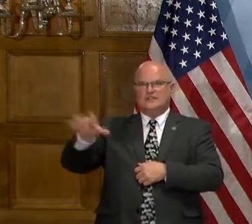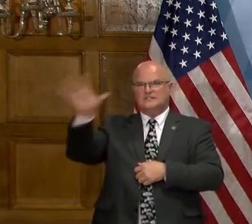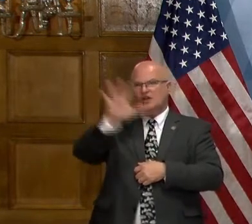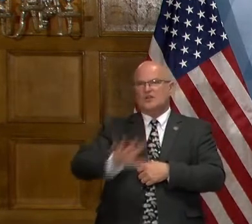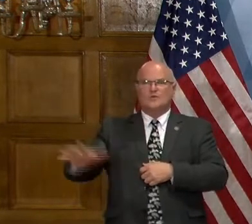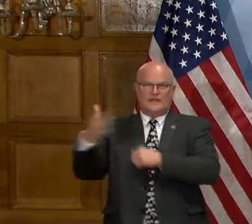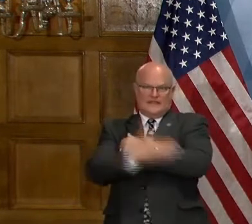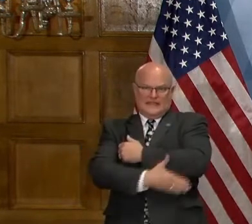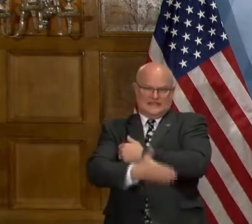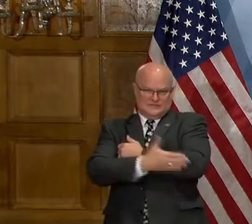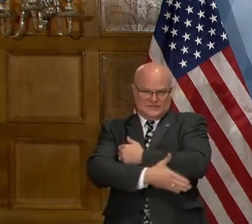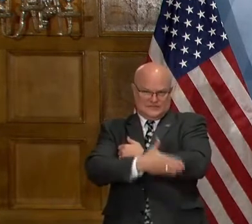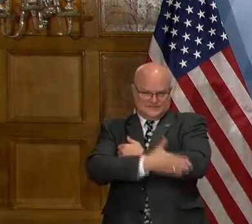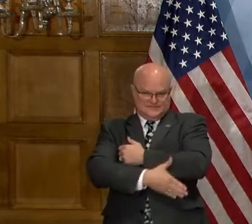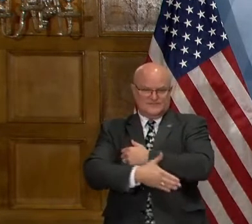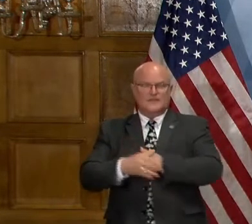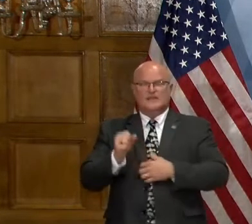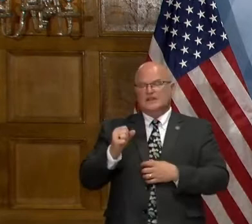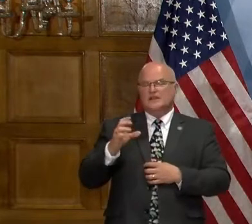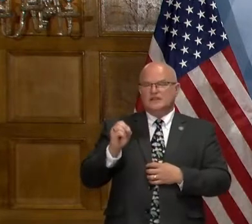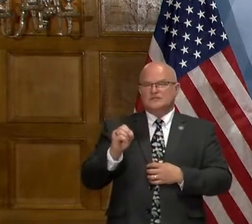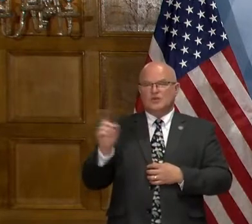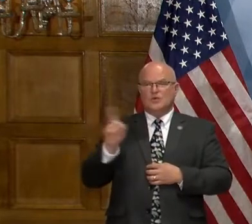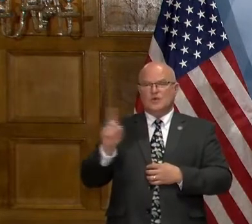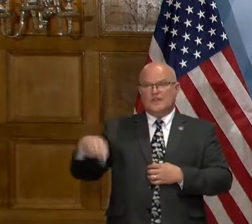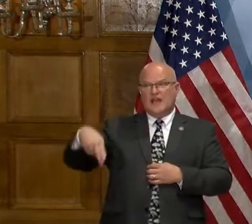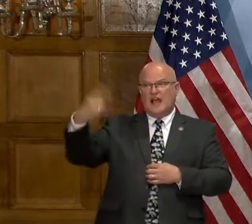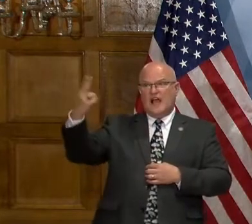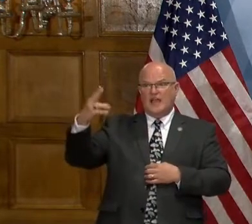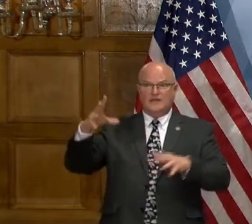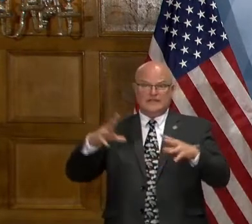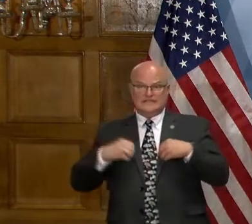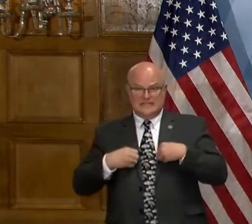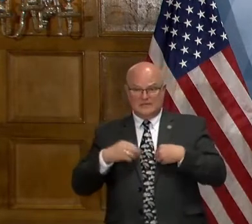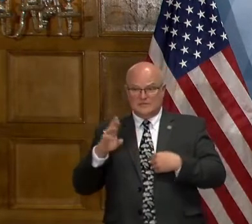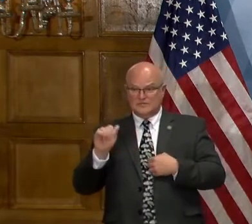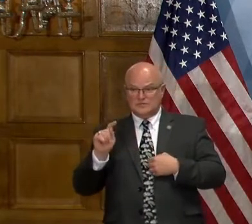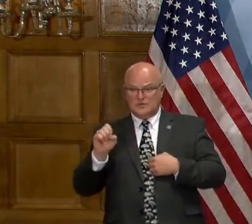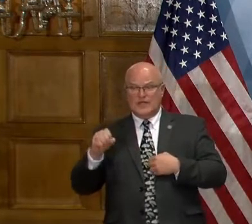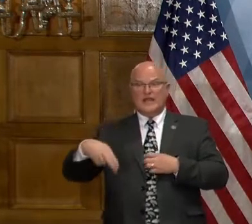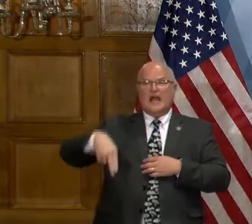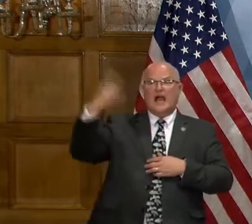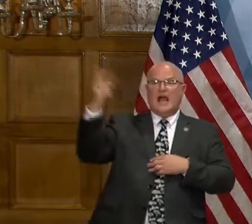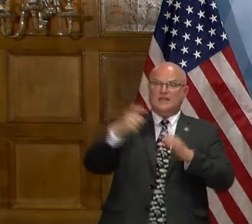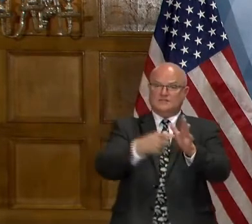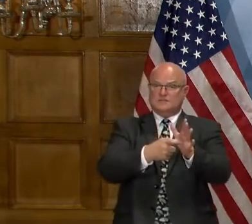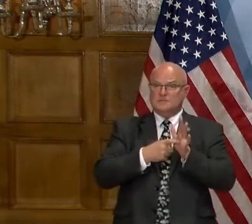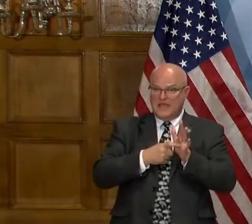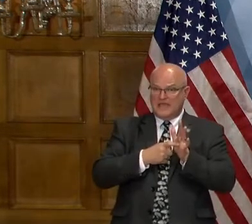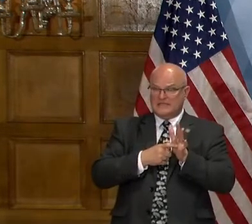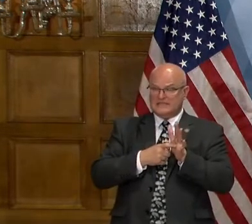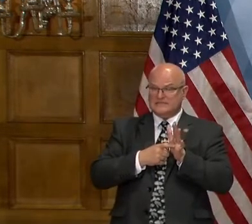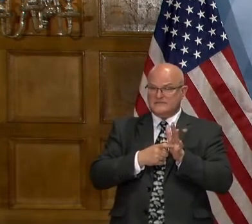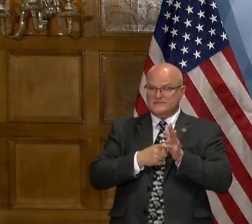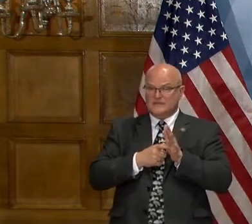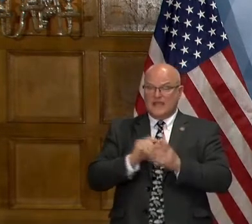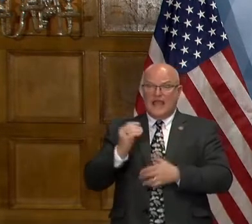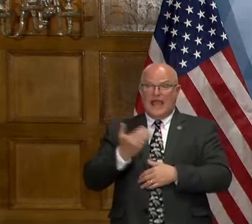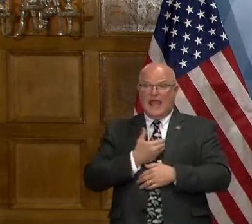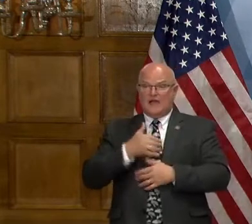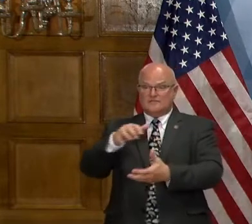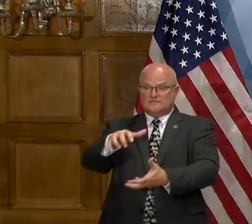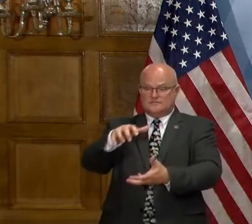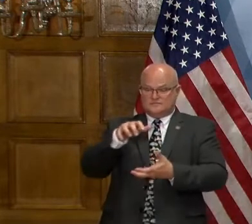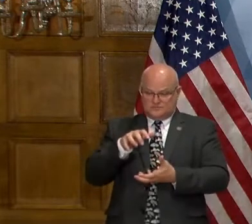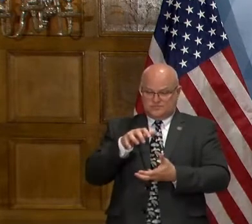across the country. And where there's a higher acceptance rate, where there's a higher demand, our allocation